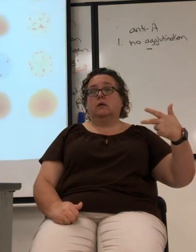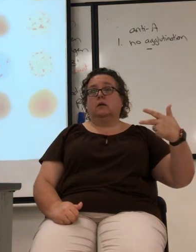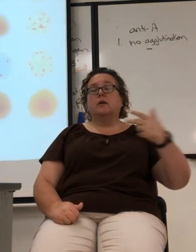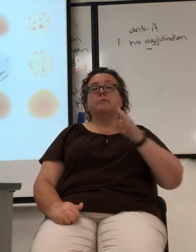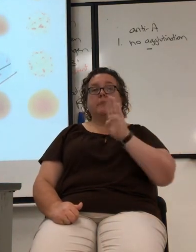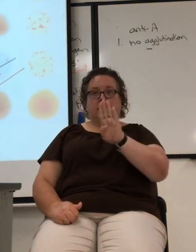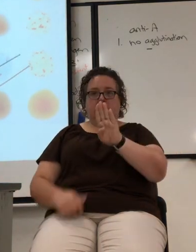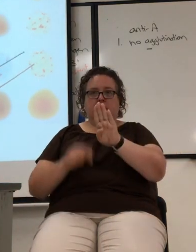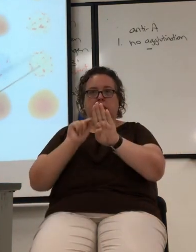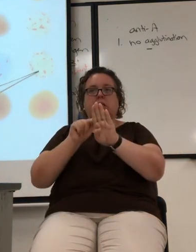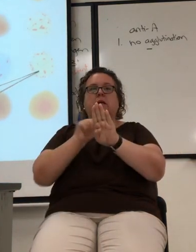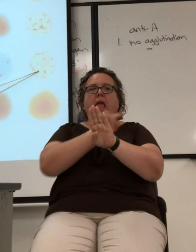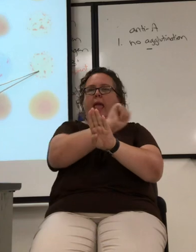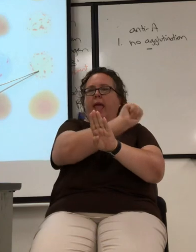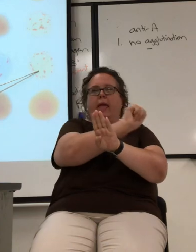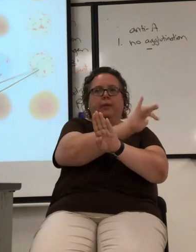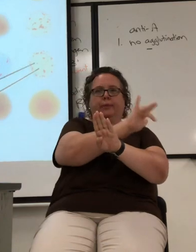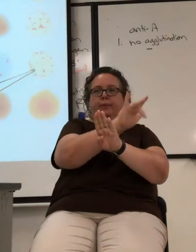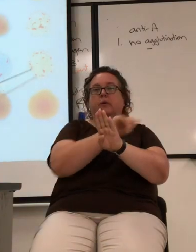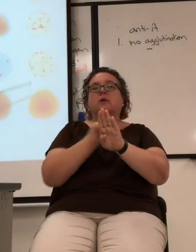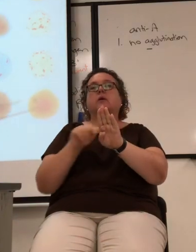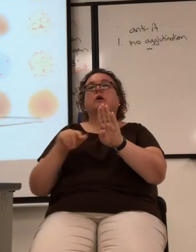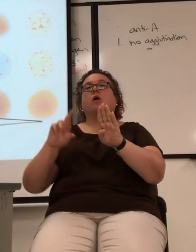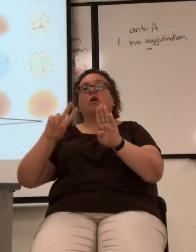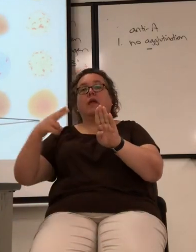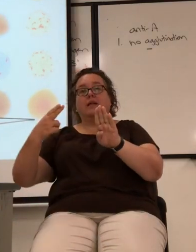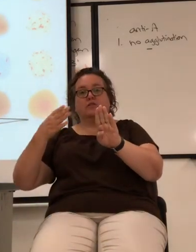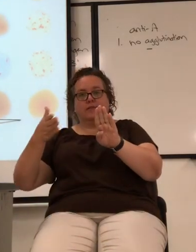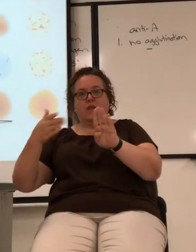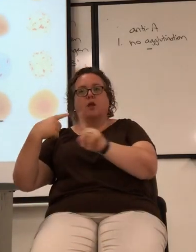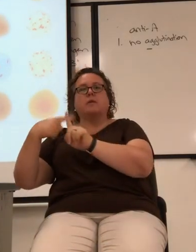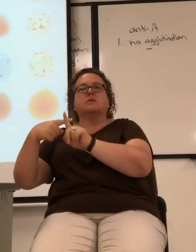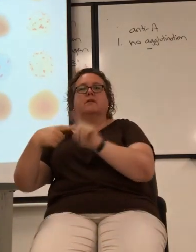B is there. Rh is there, B positive.